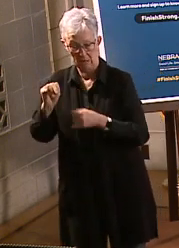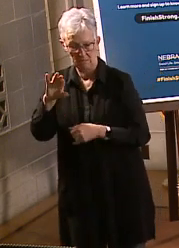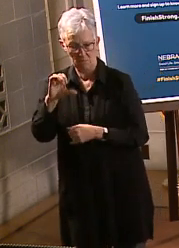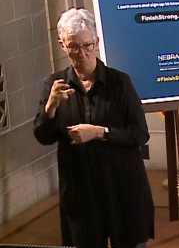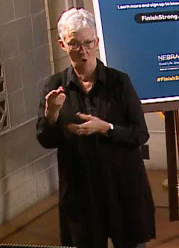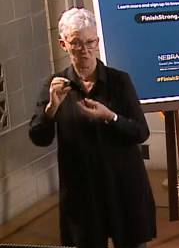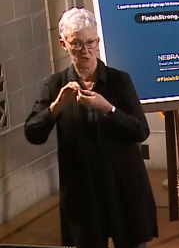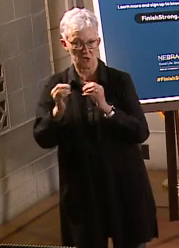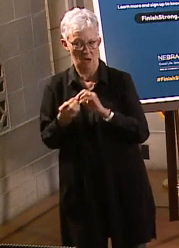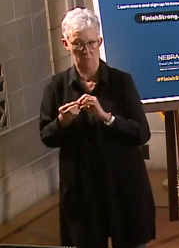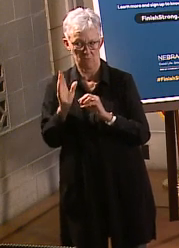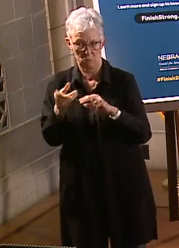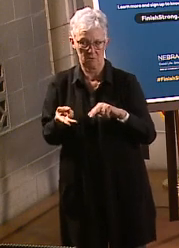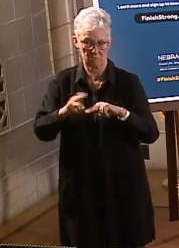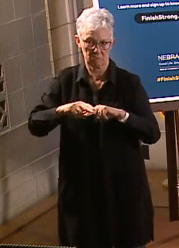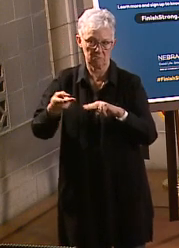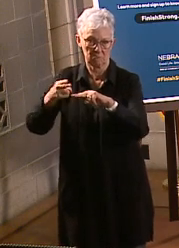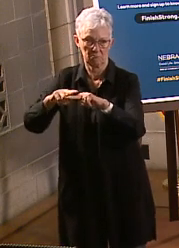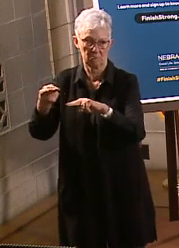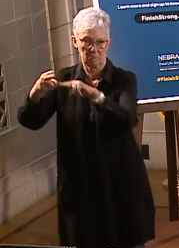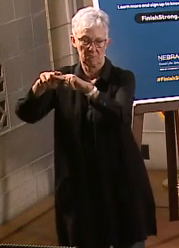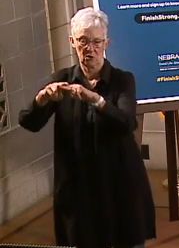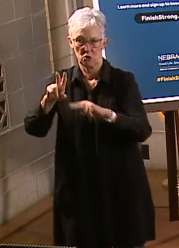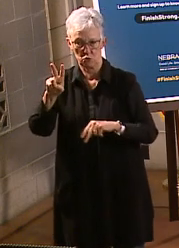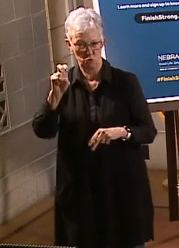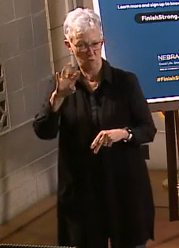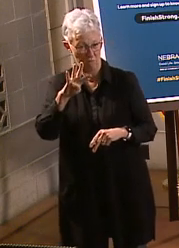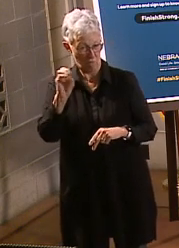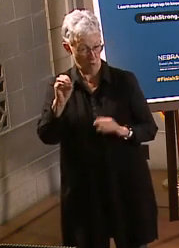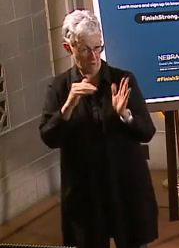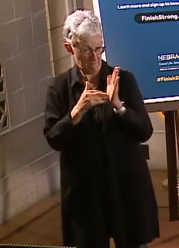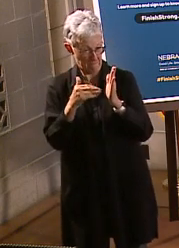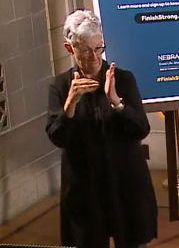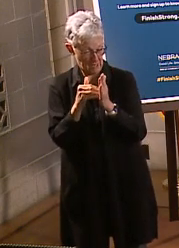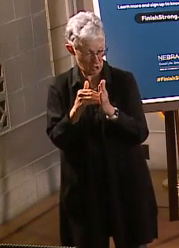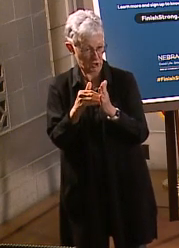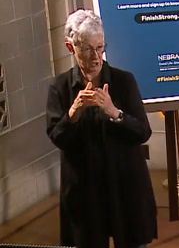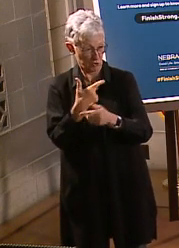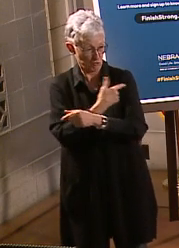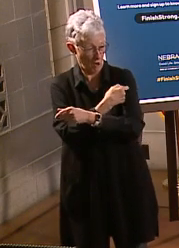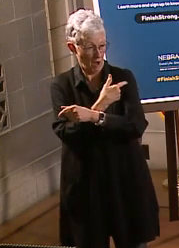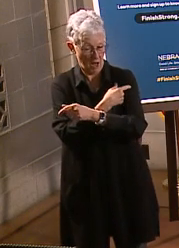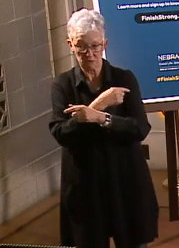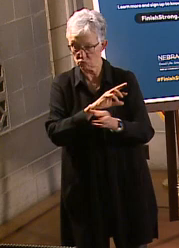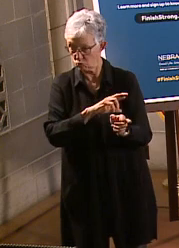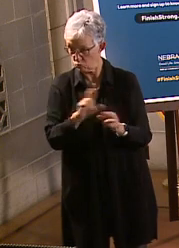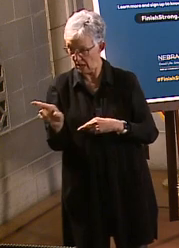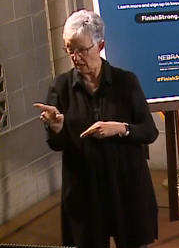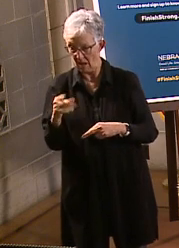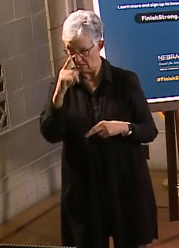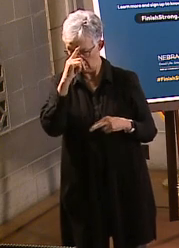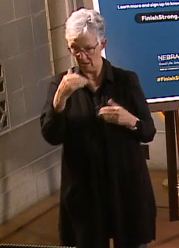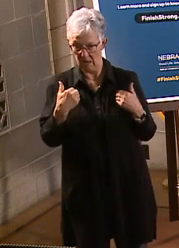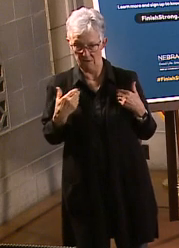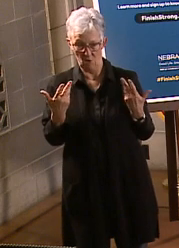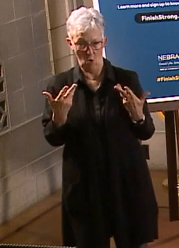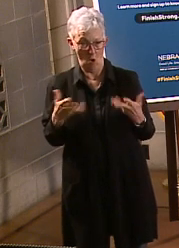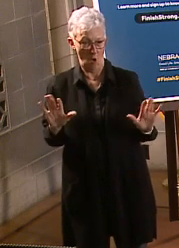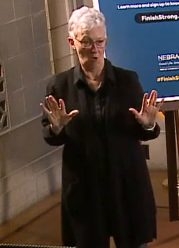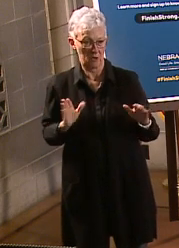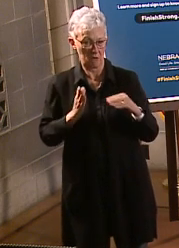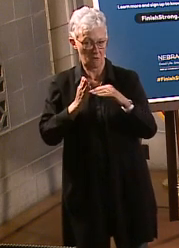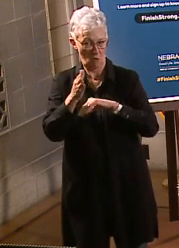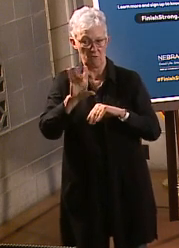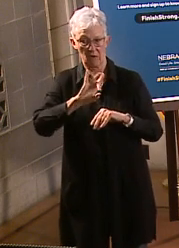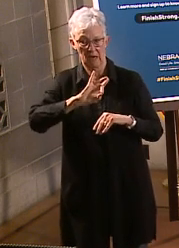that we've got about 240 million by the end of March that will be available. I think we're sitting at about 80 million, maybe a little bit more right now, vaccines that have been